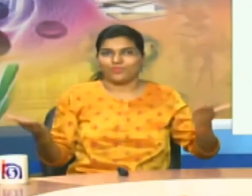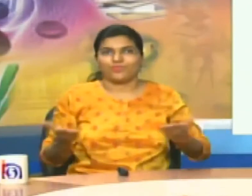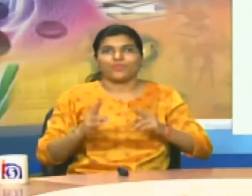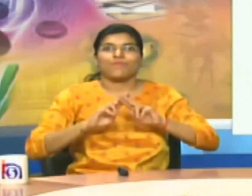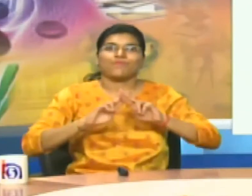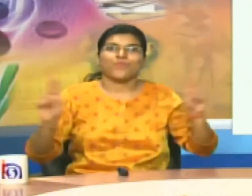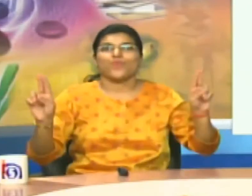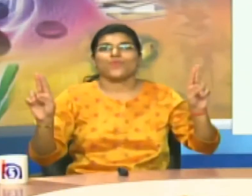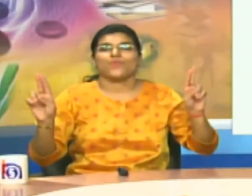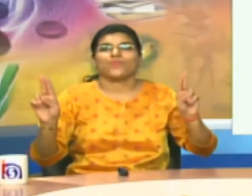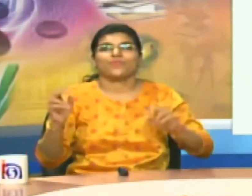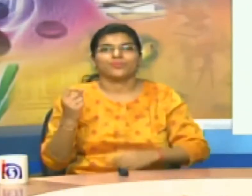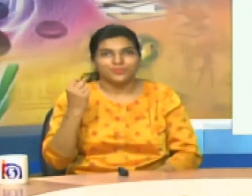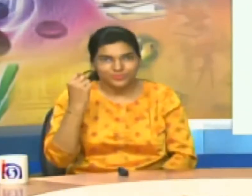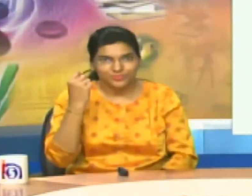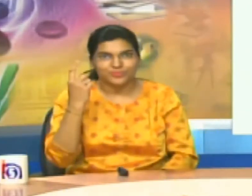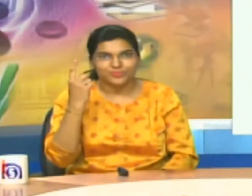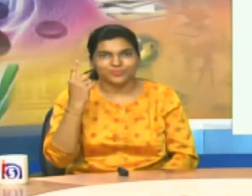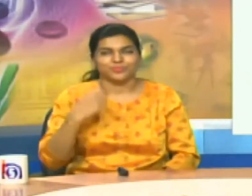on Microsoft Excel.